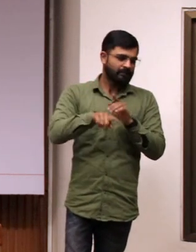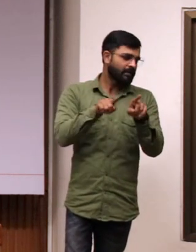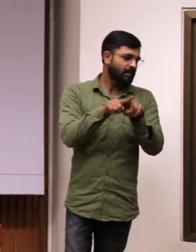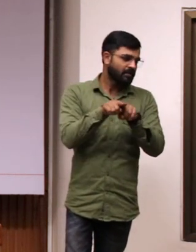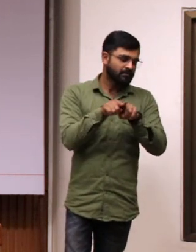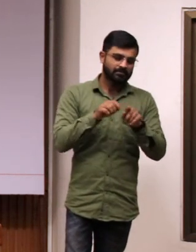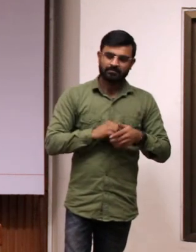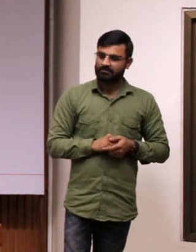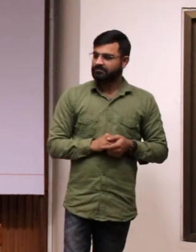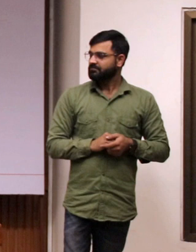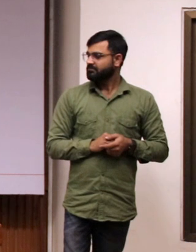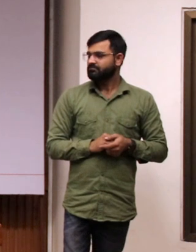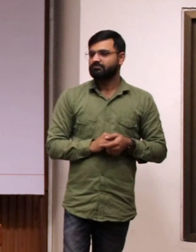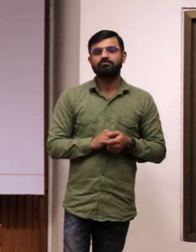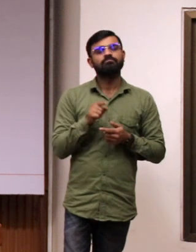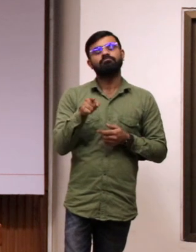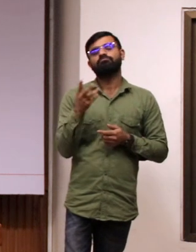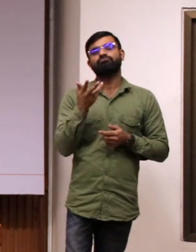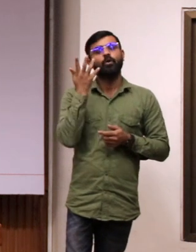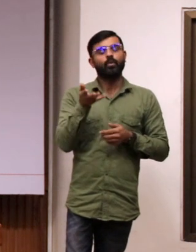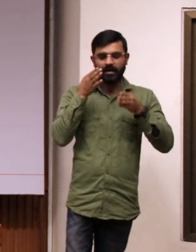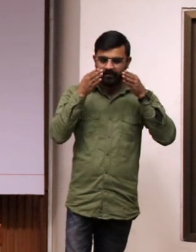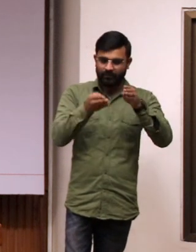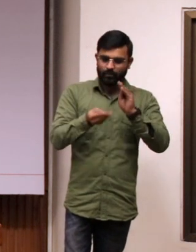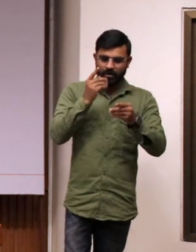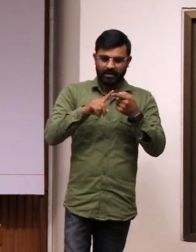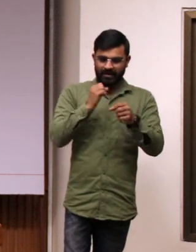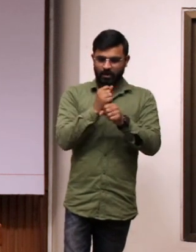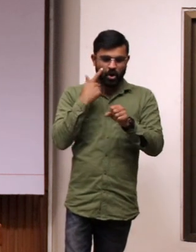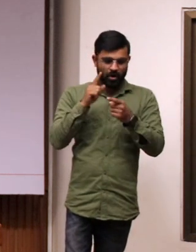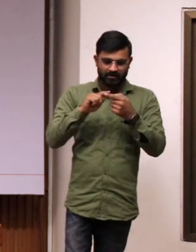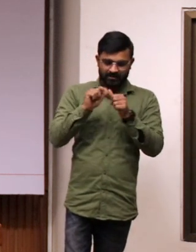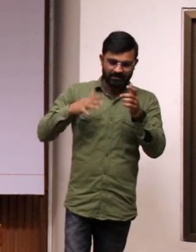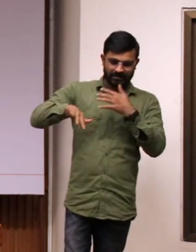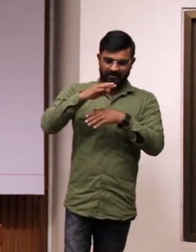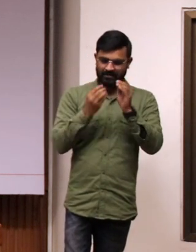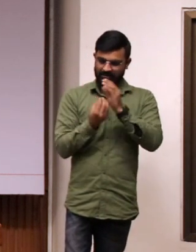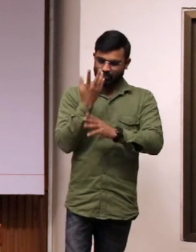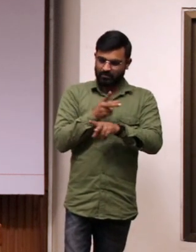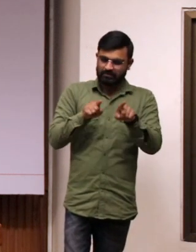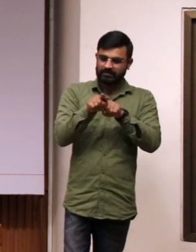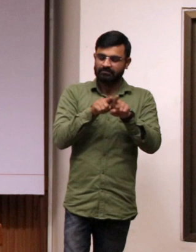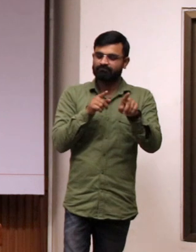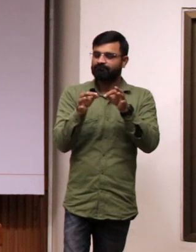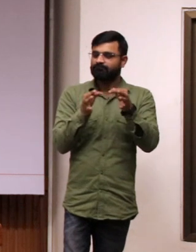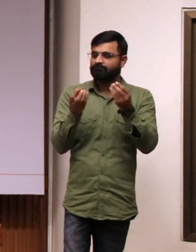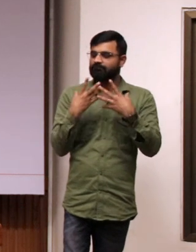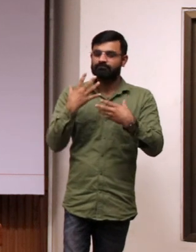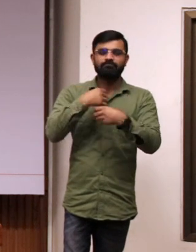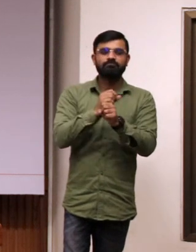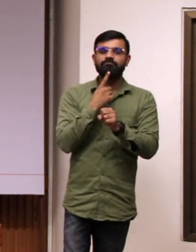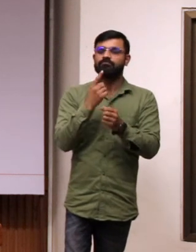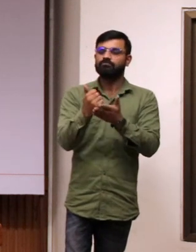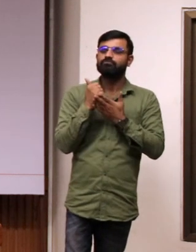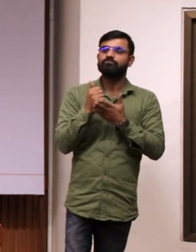examples, like why we should focus more on ecological restoration and not afforestation? If we can cite some examples where afforestation actually